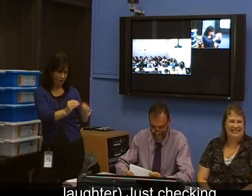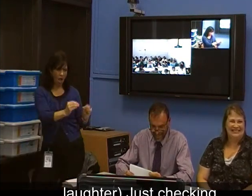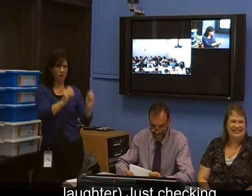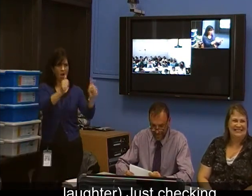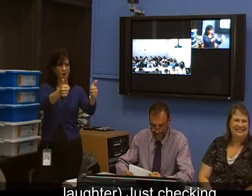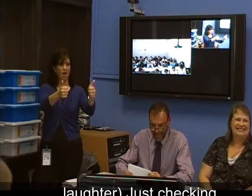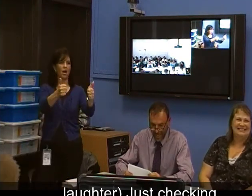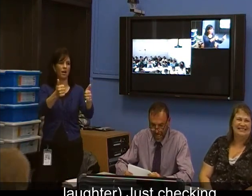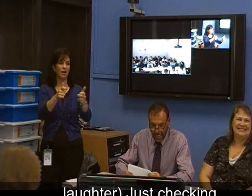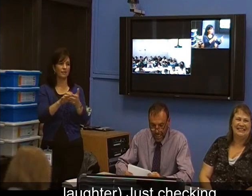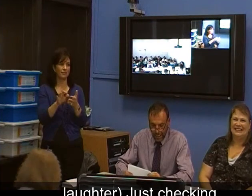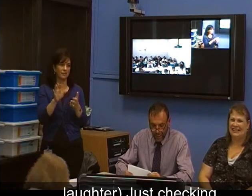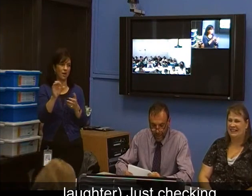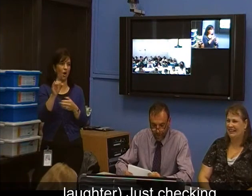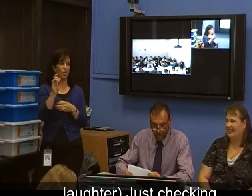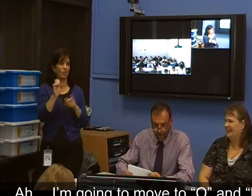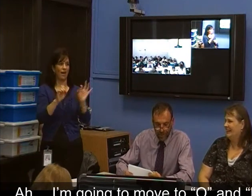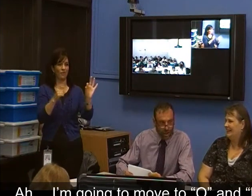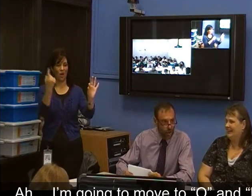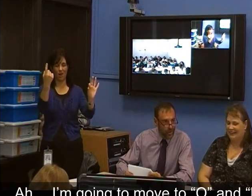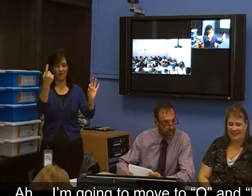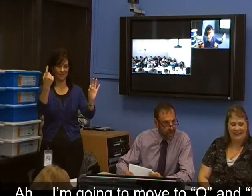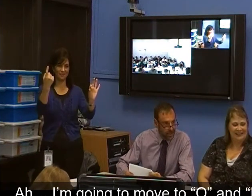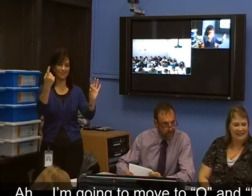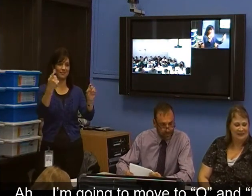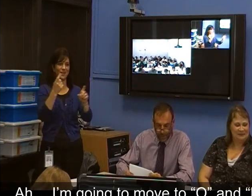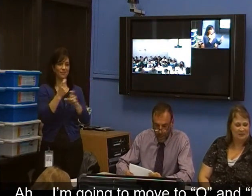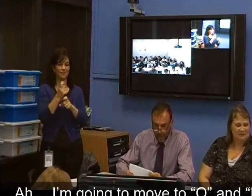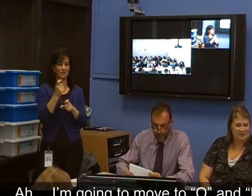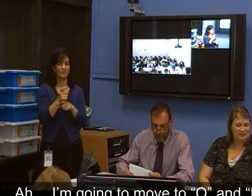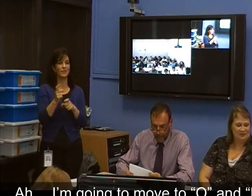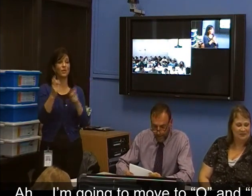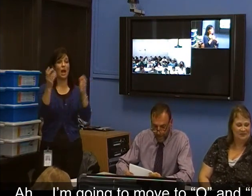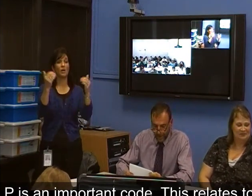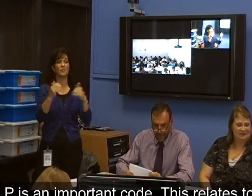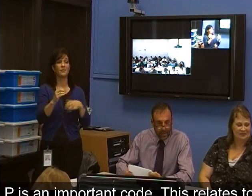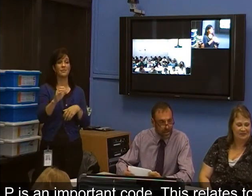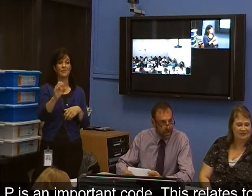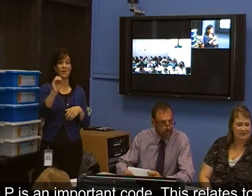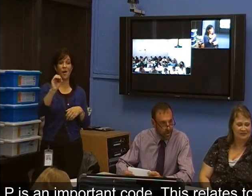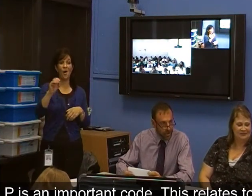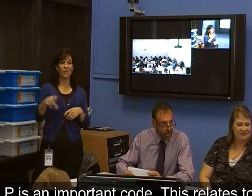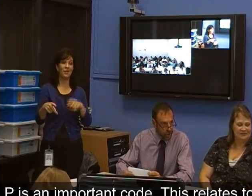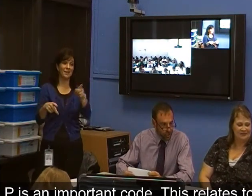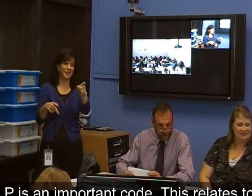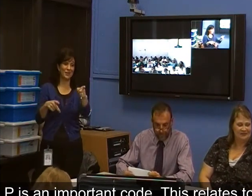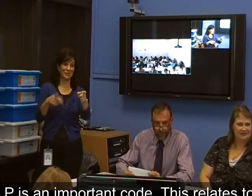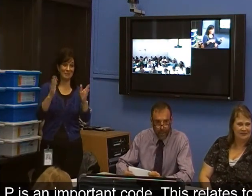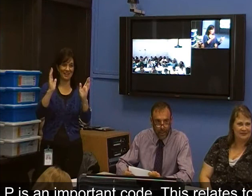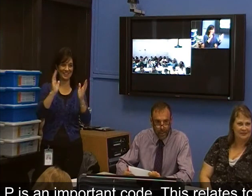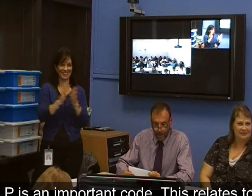checking. I'm going to move to O and P. P is an important code.